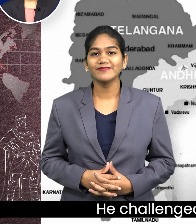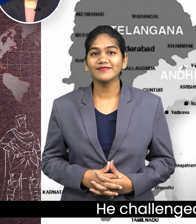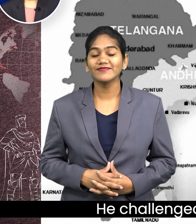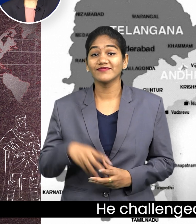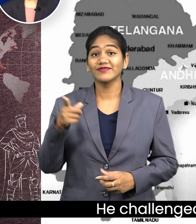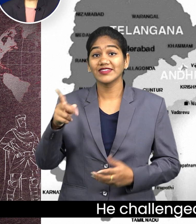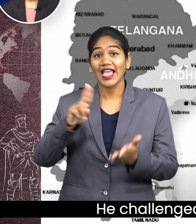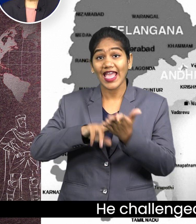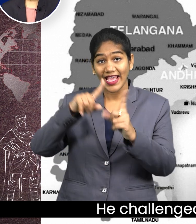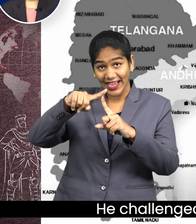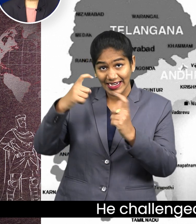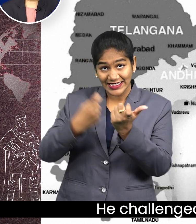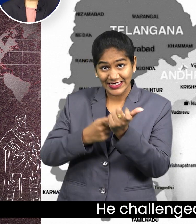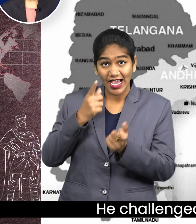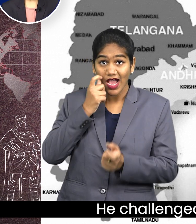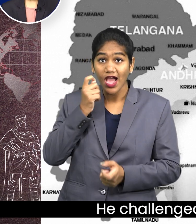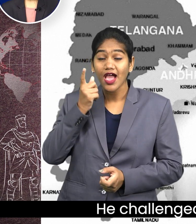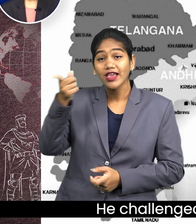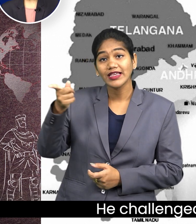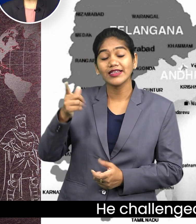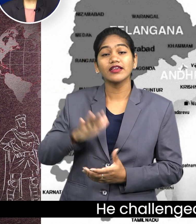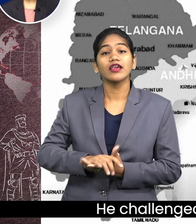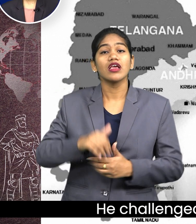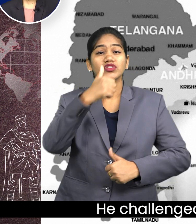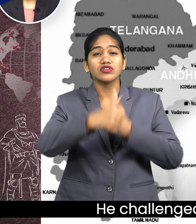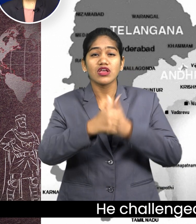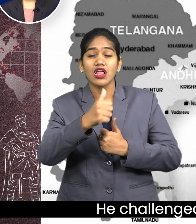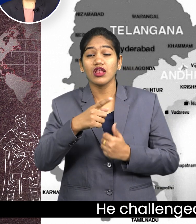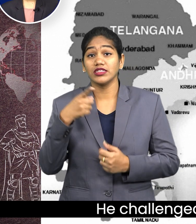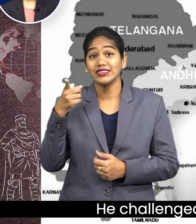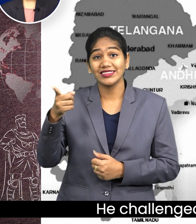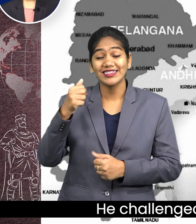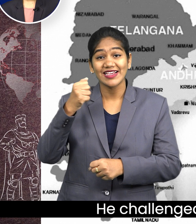He challenged the governor's actions.